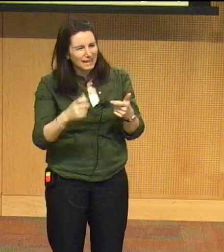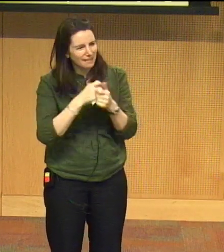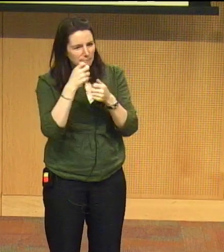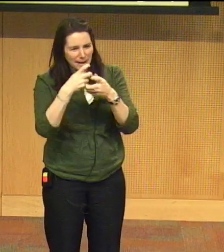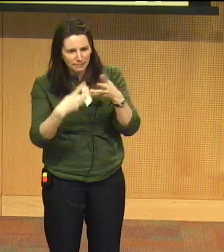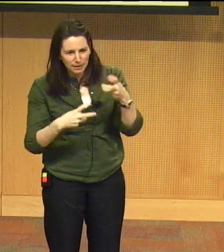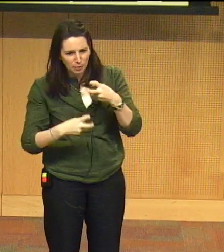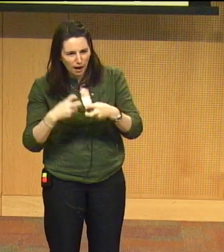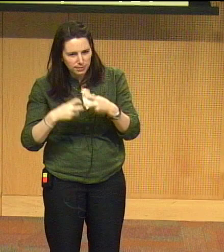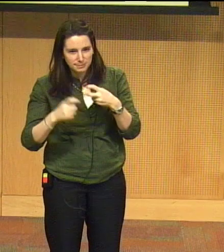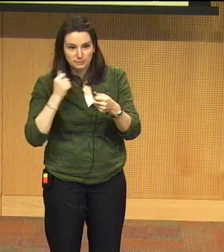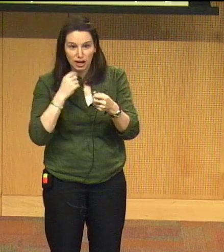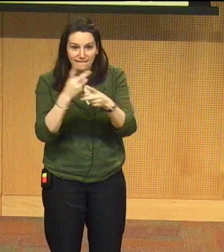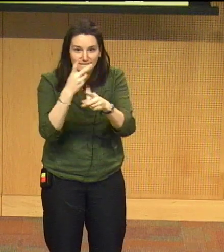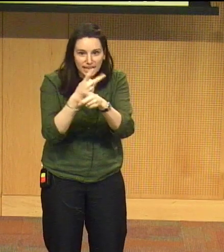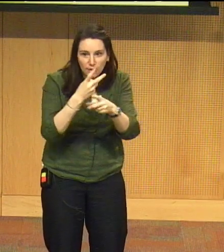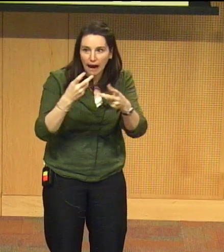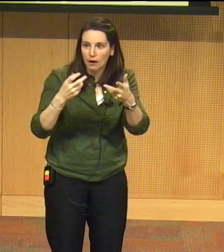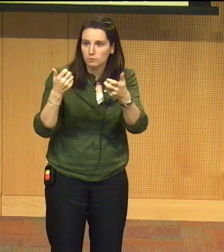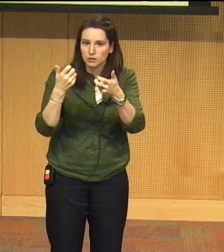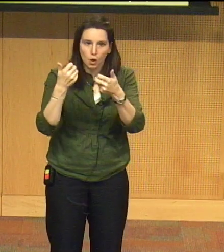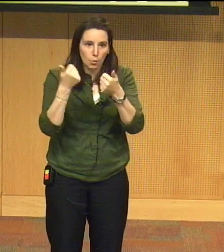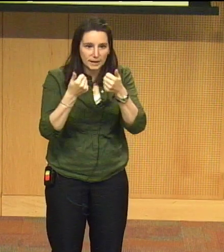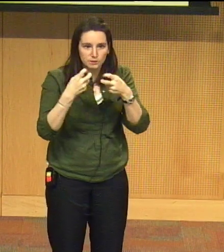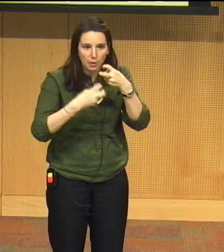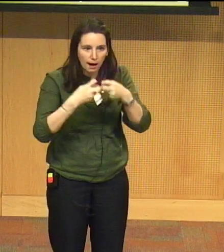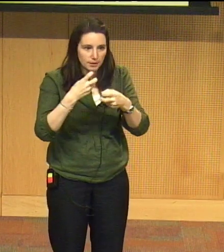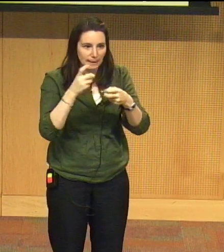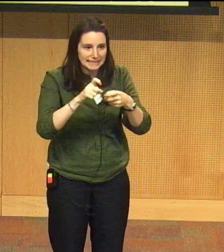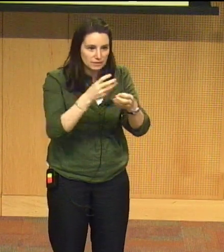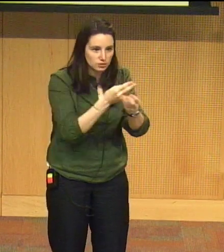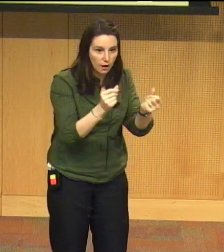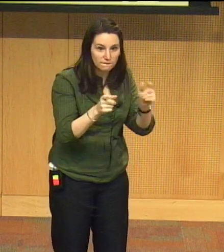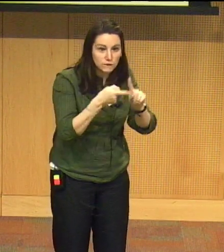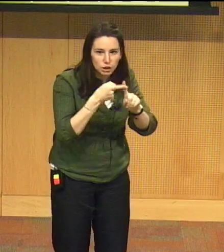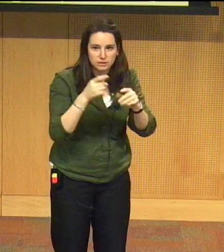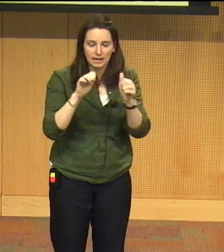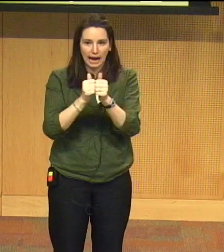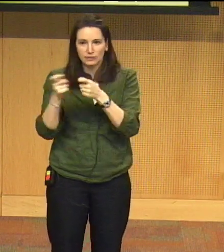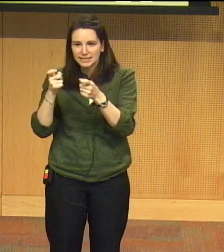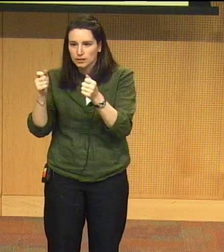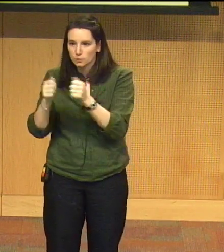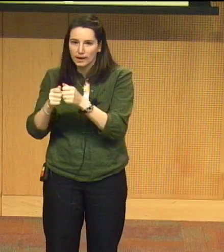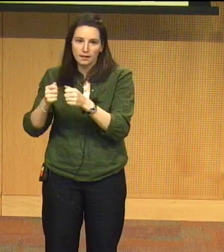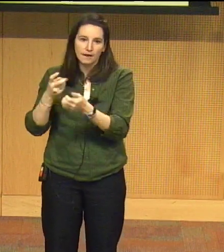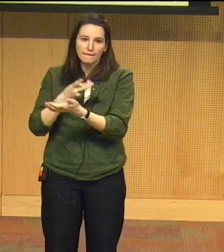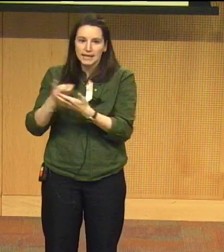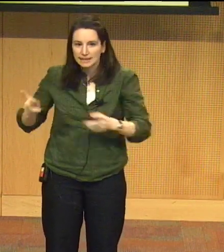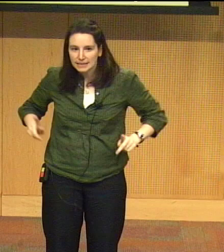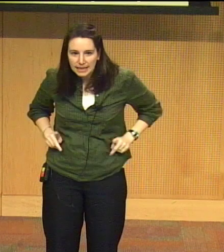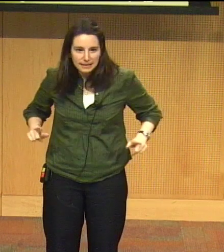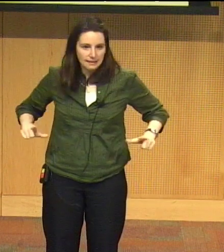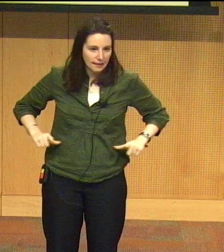have many, many problems, I'm trying to figure out, which problem I need to solve first, how to deal with failing kidney,